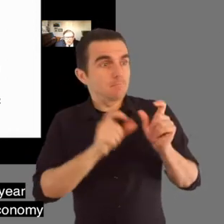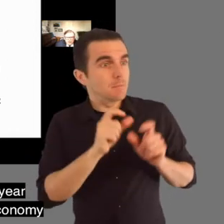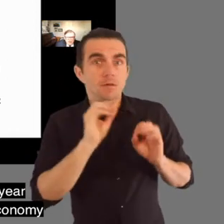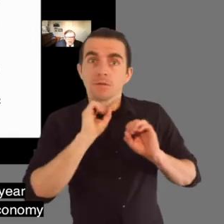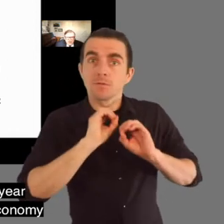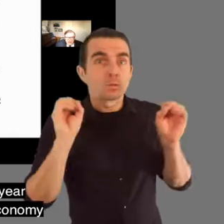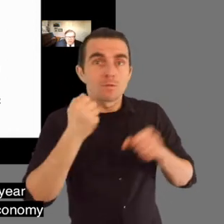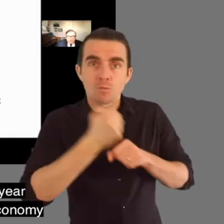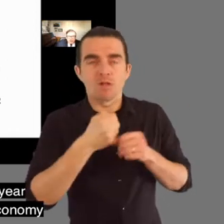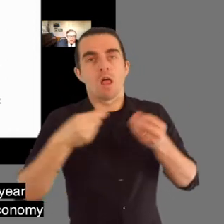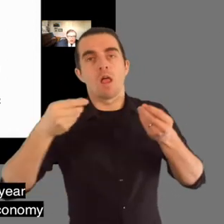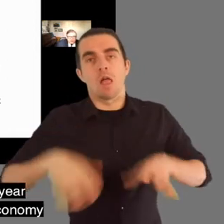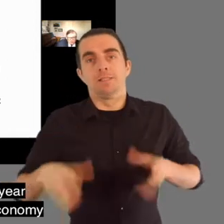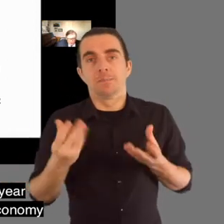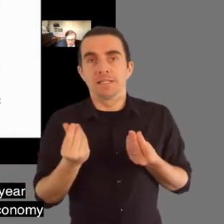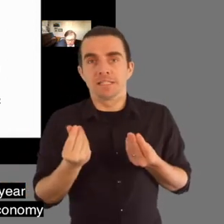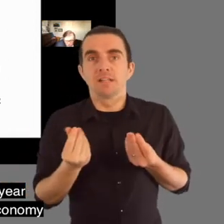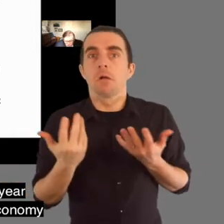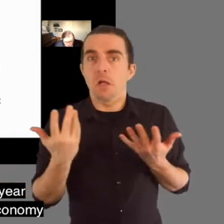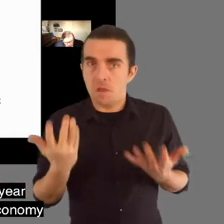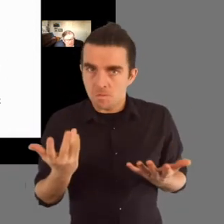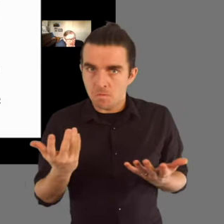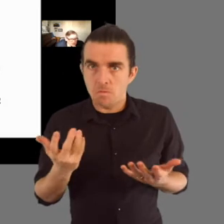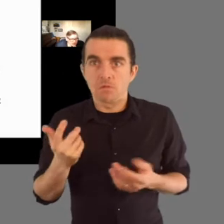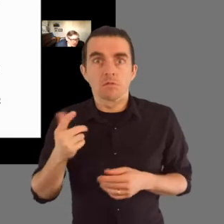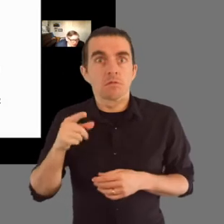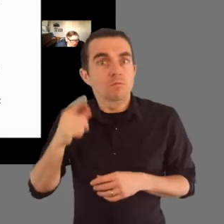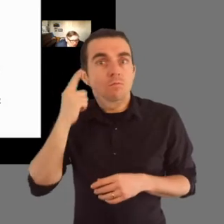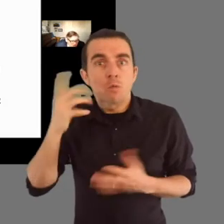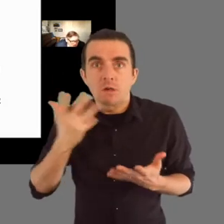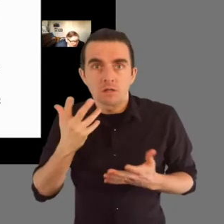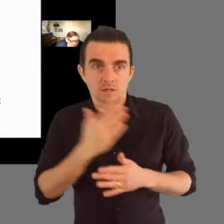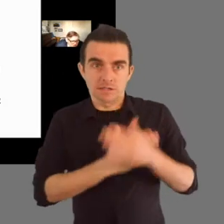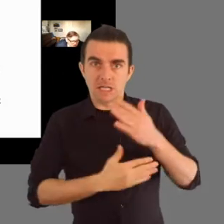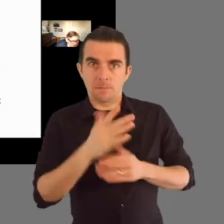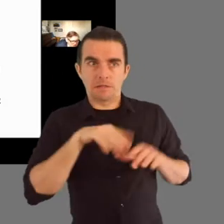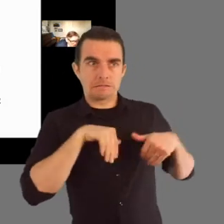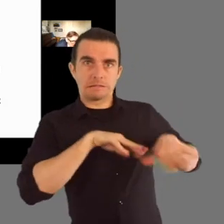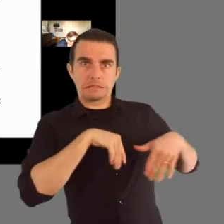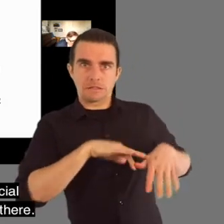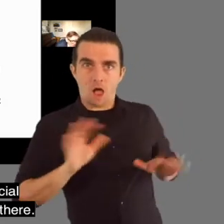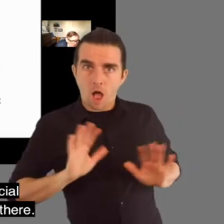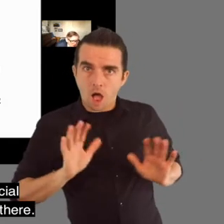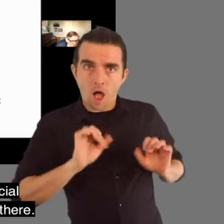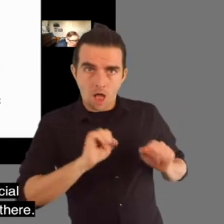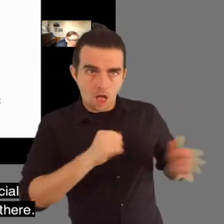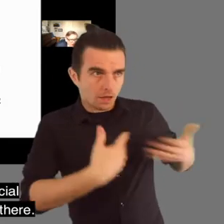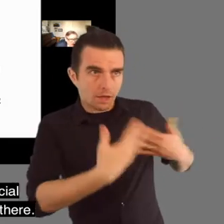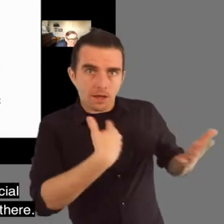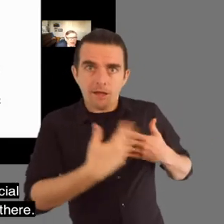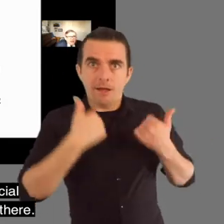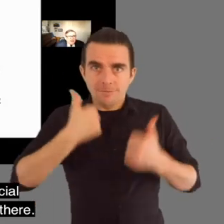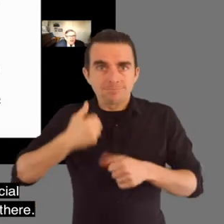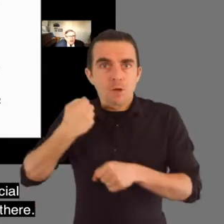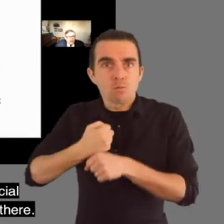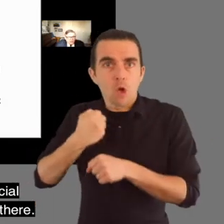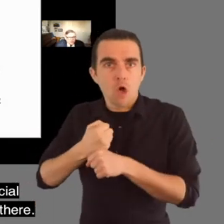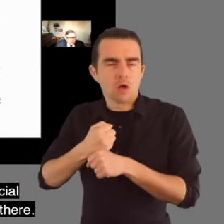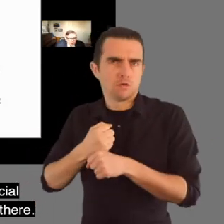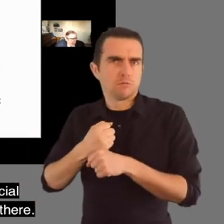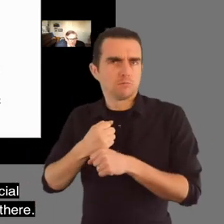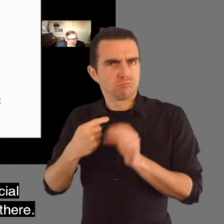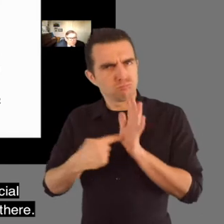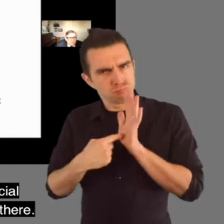1,021 billion a year that is being lost to the world economy by us just not being included. So there are really strong financial